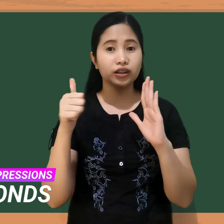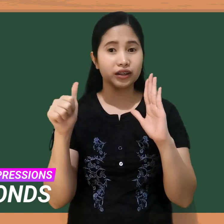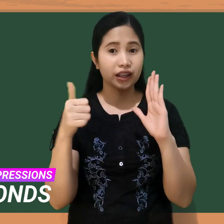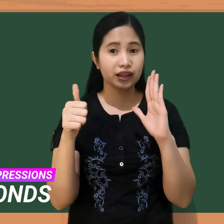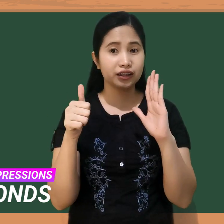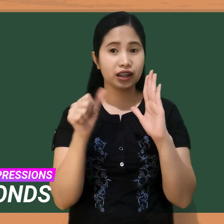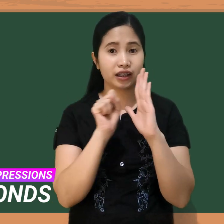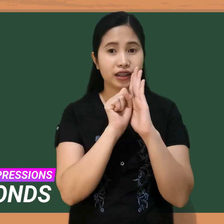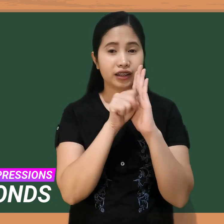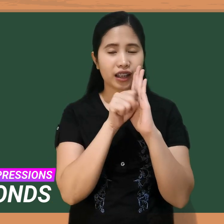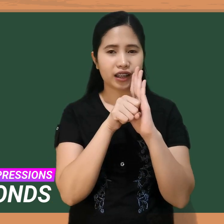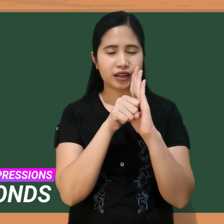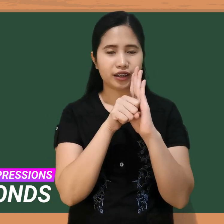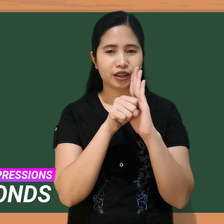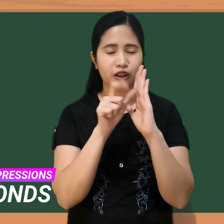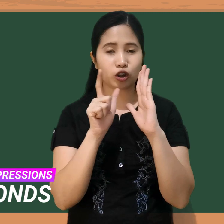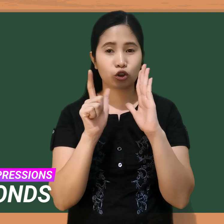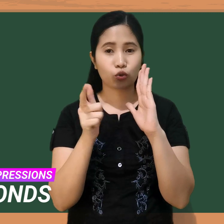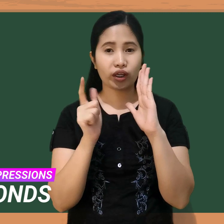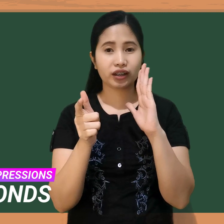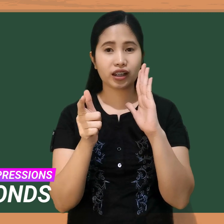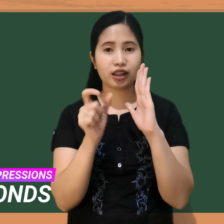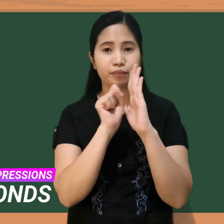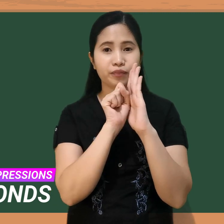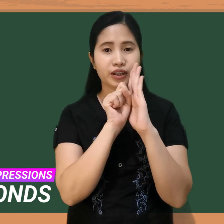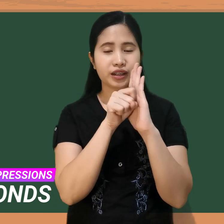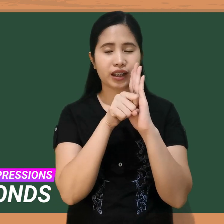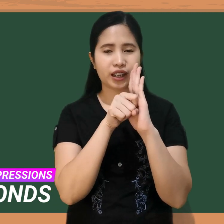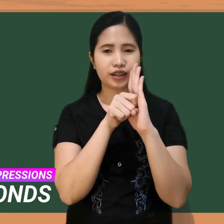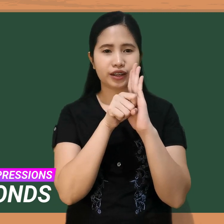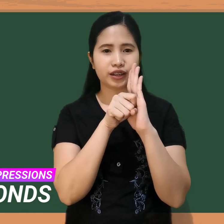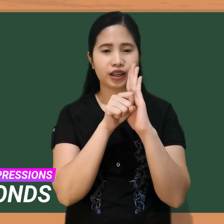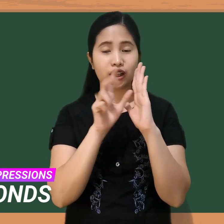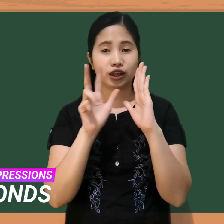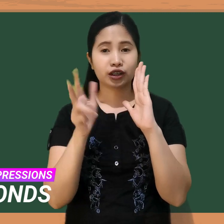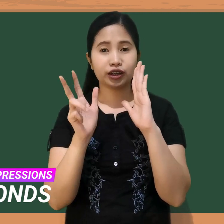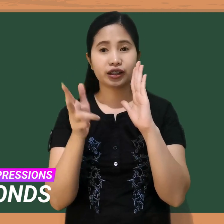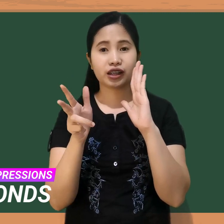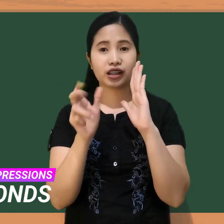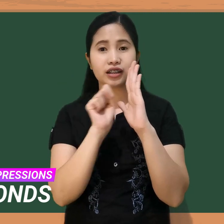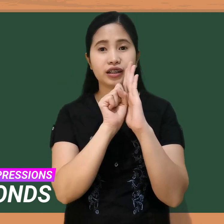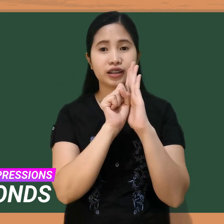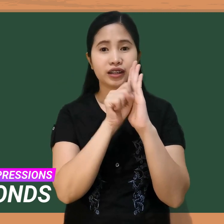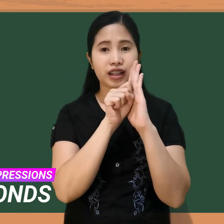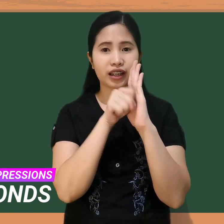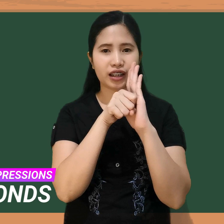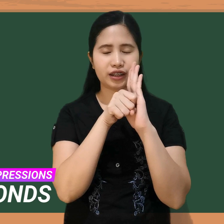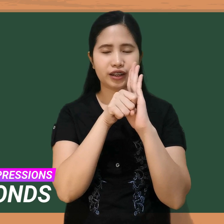Example, 10 seconds. 20 seconds. 30